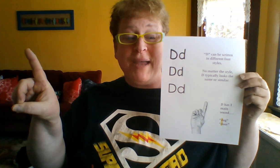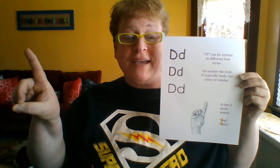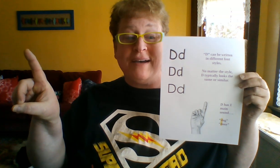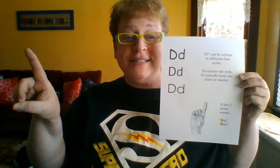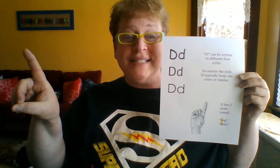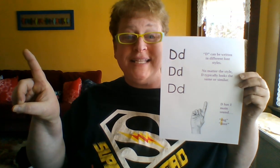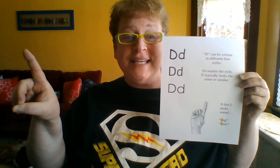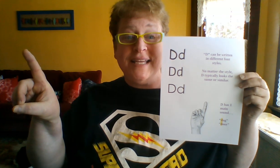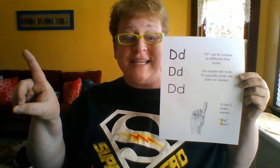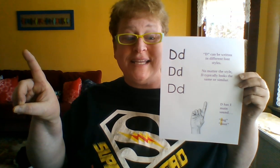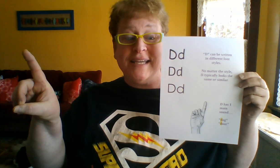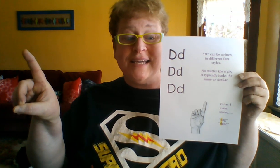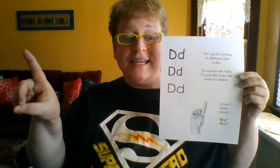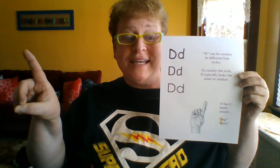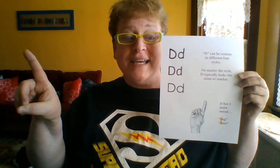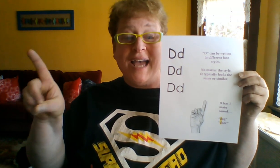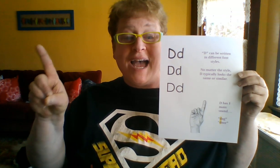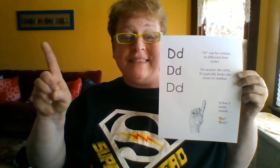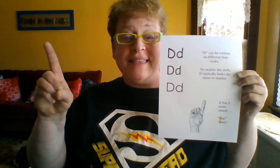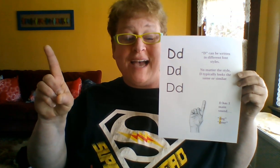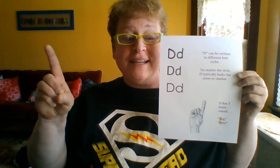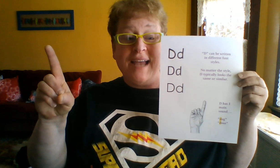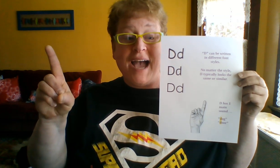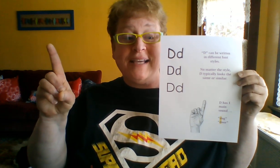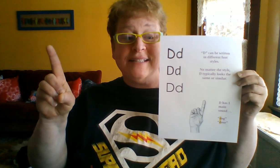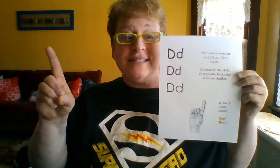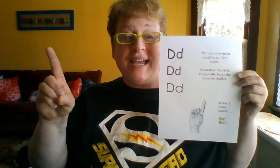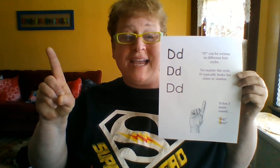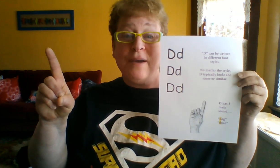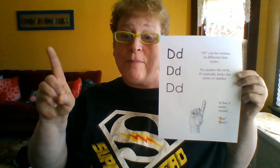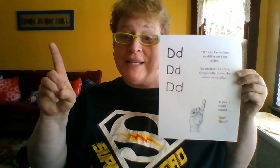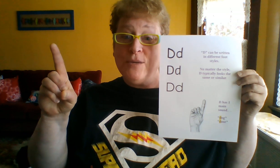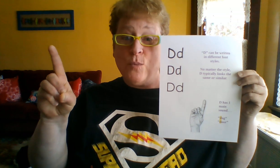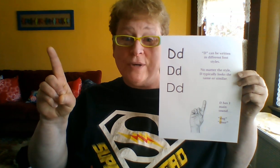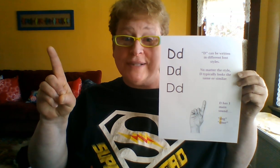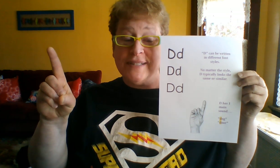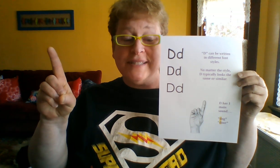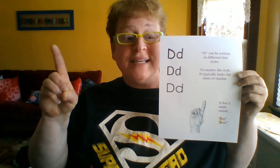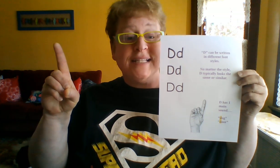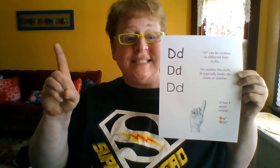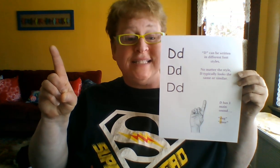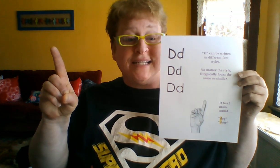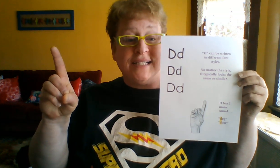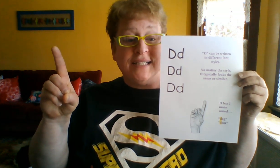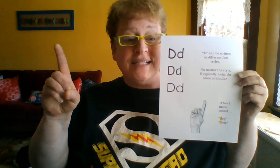make a D. And then I can say my words. D,